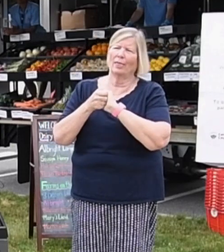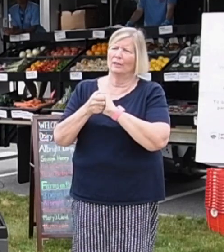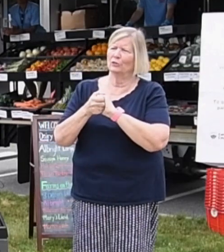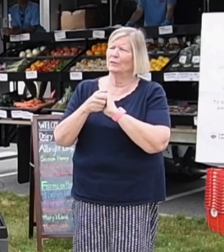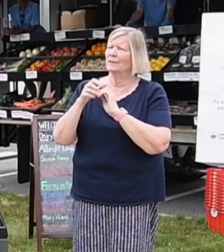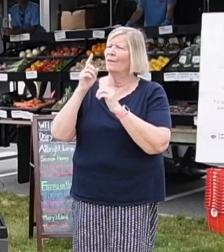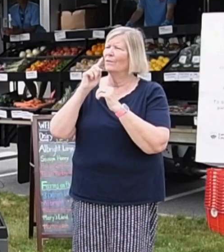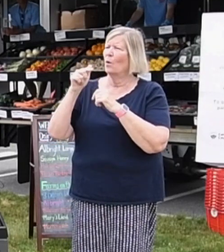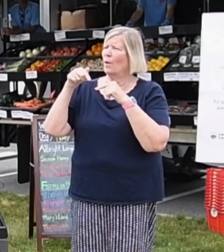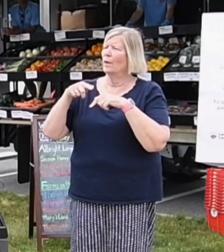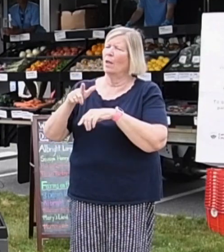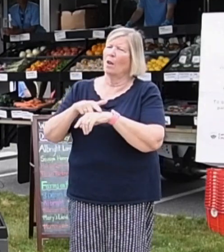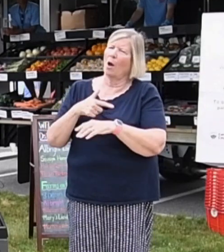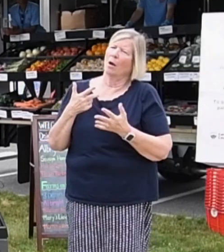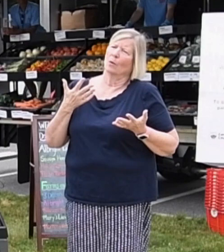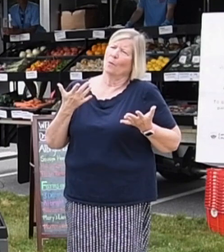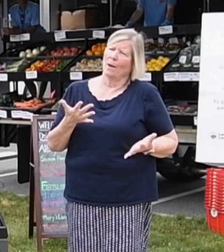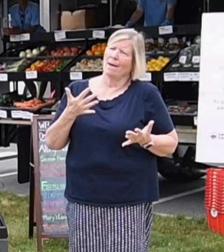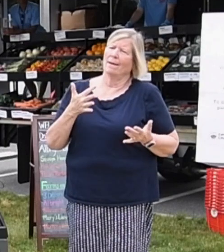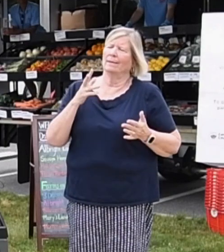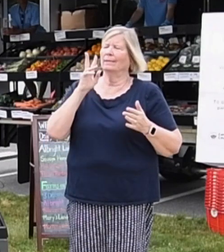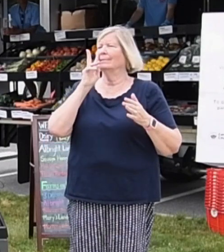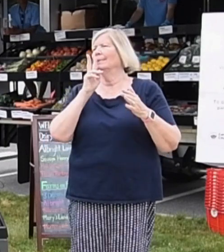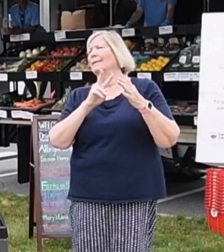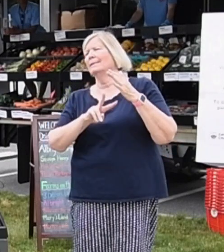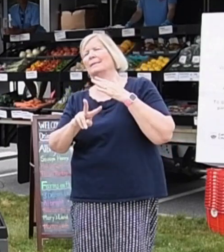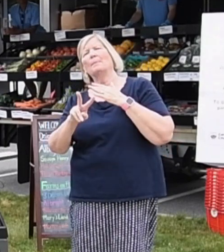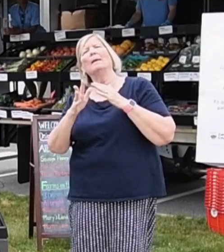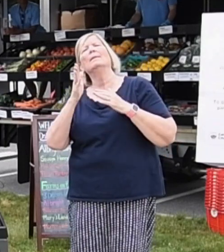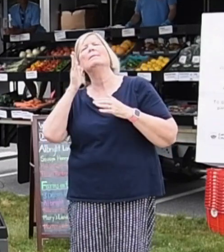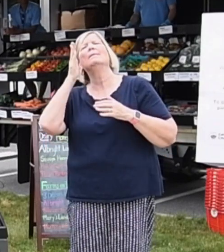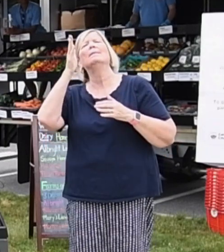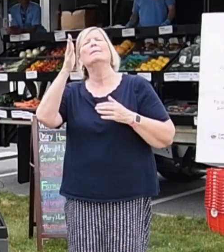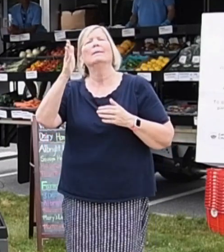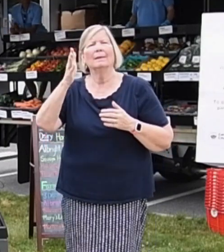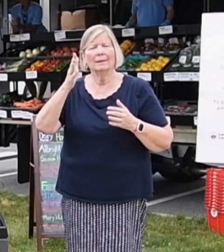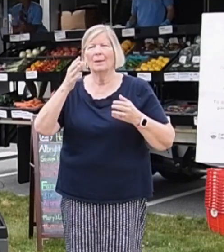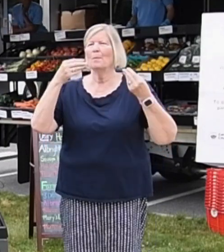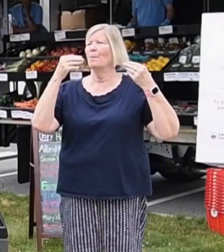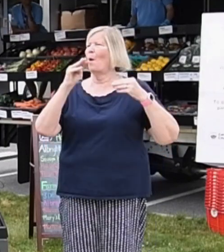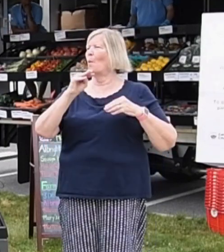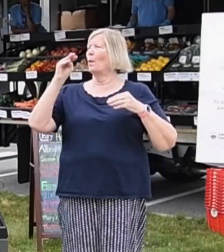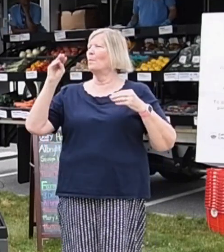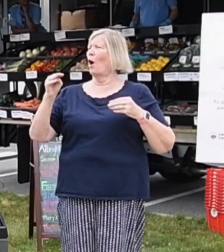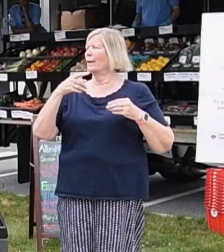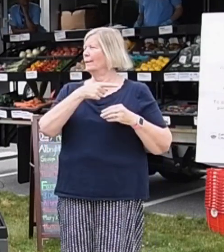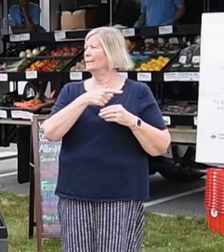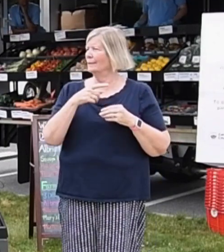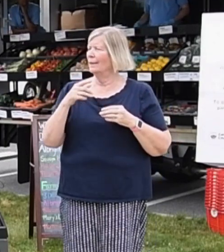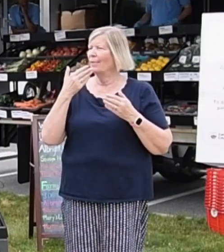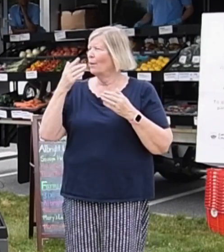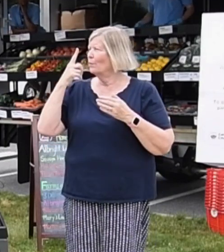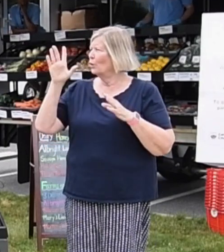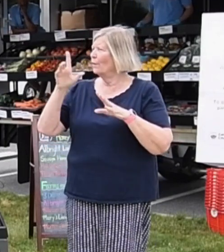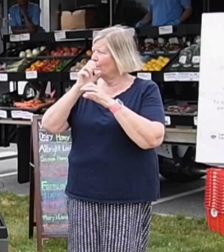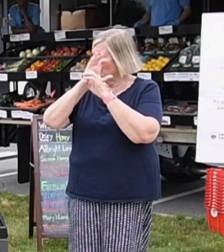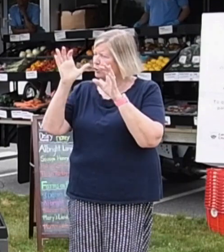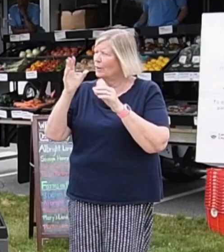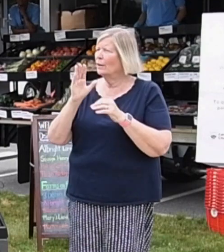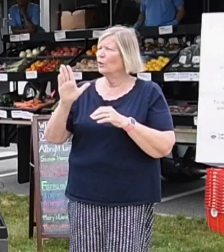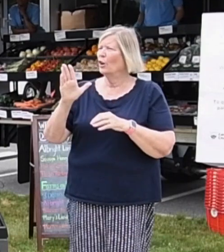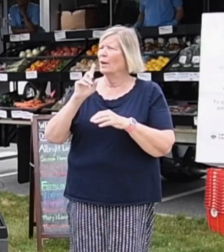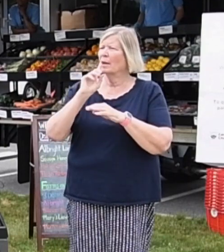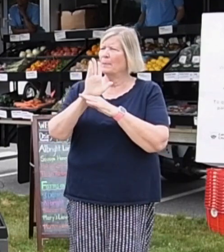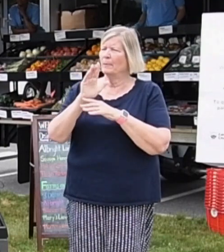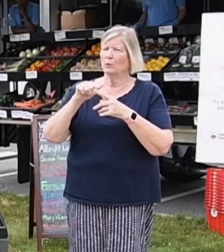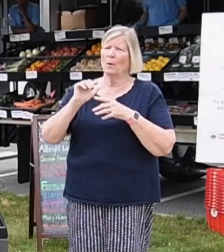this long-awaited, anticipated mobile market. Thank you for your vision and your commitment to